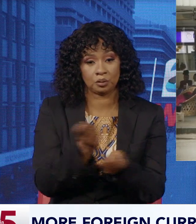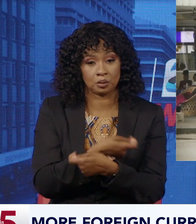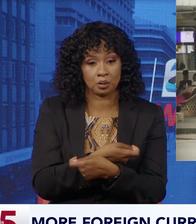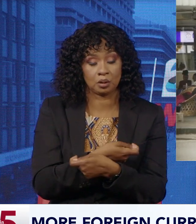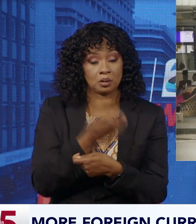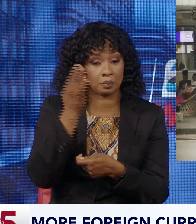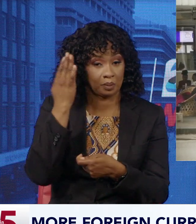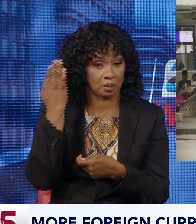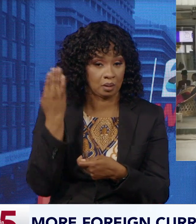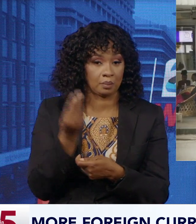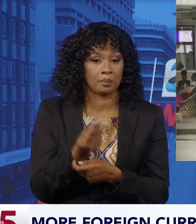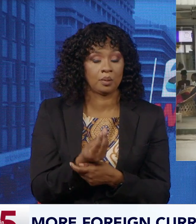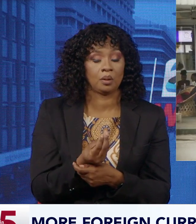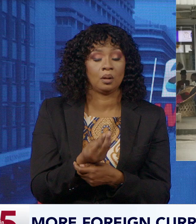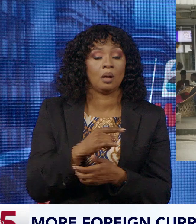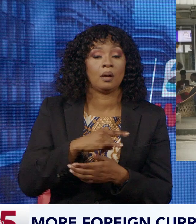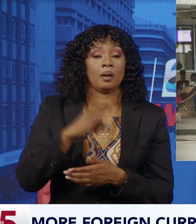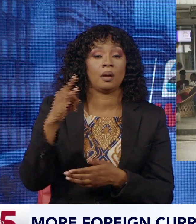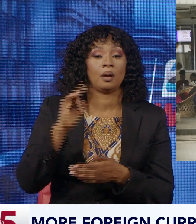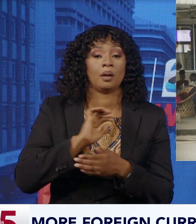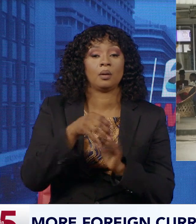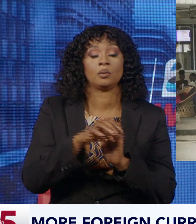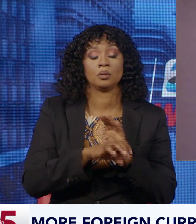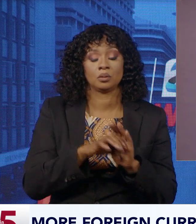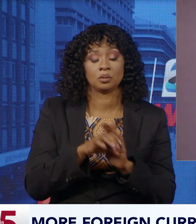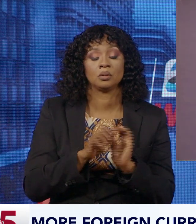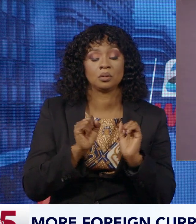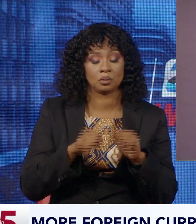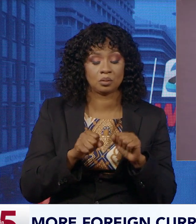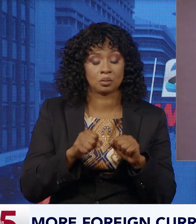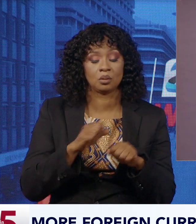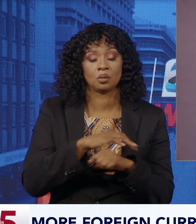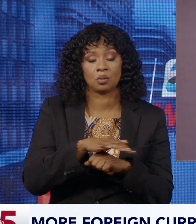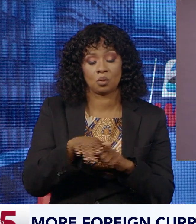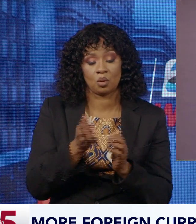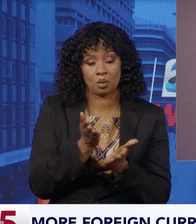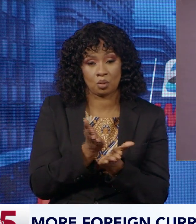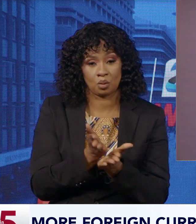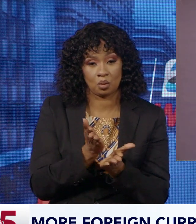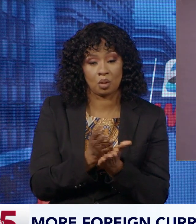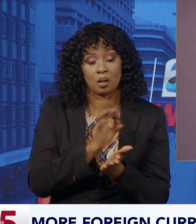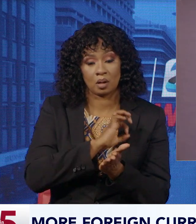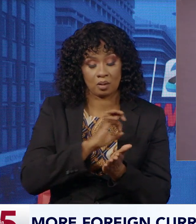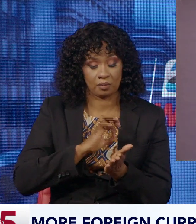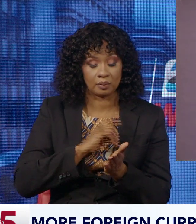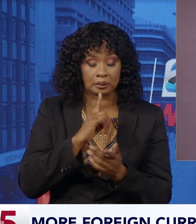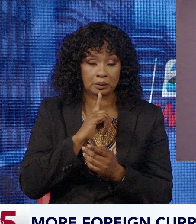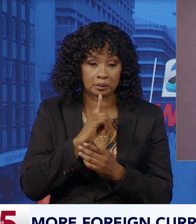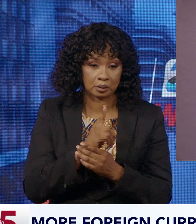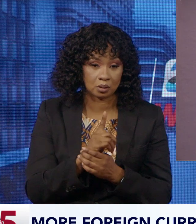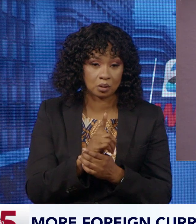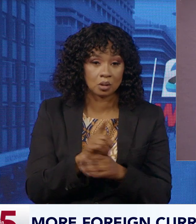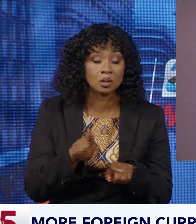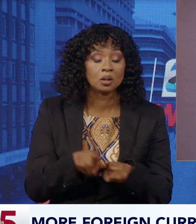black market rates high across the country. So this is all in line with what government has been saying, that they